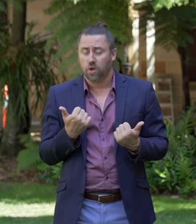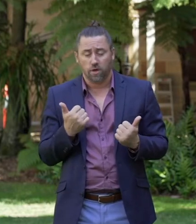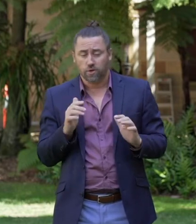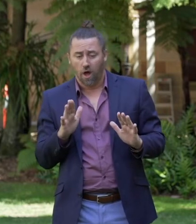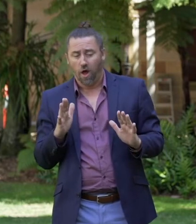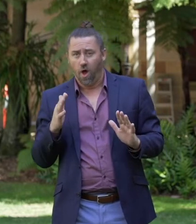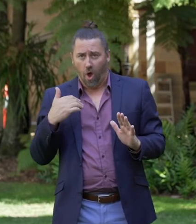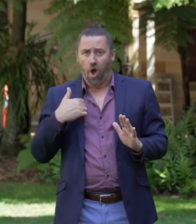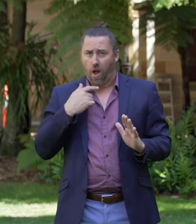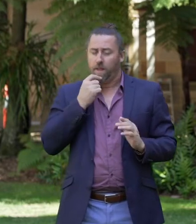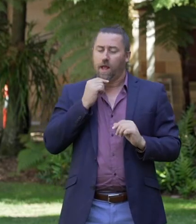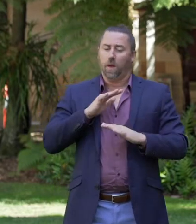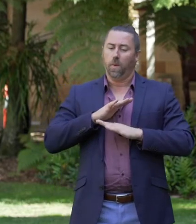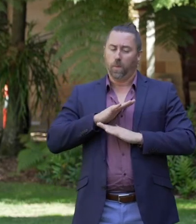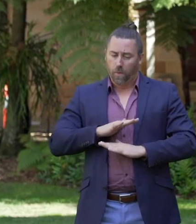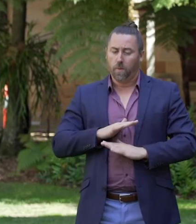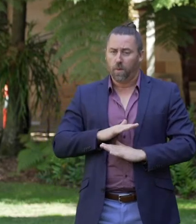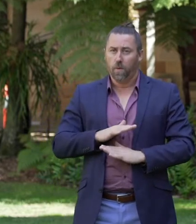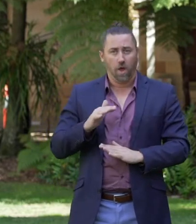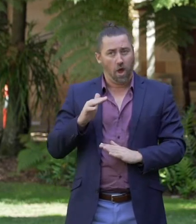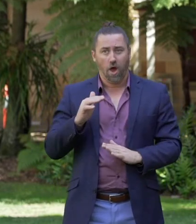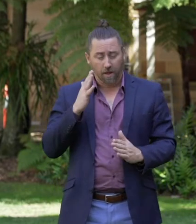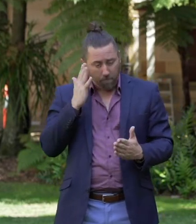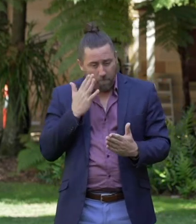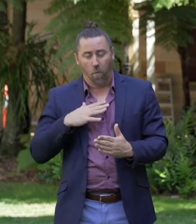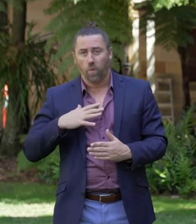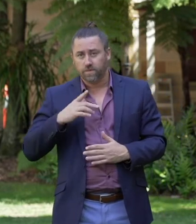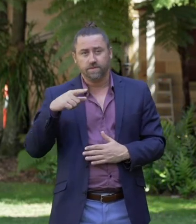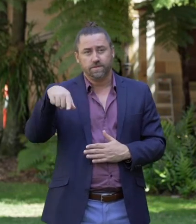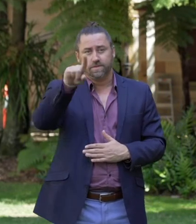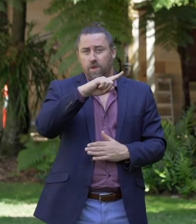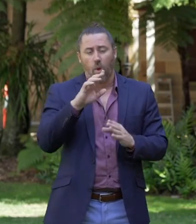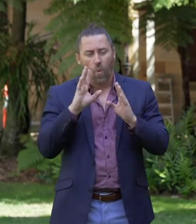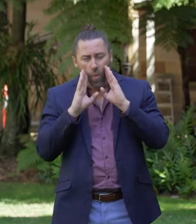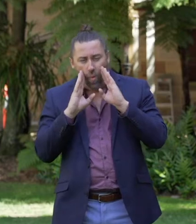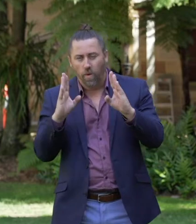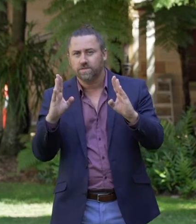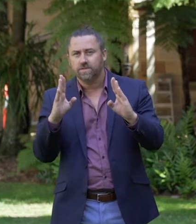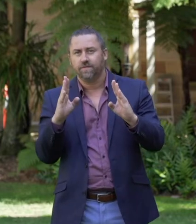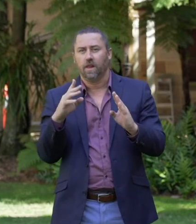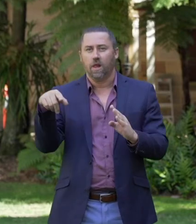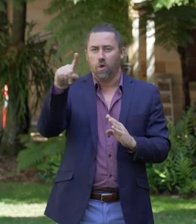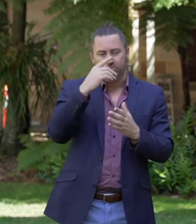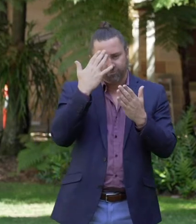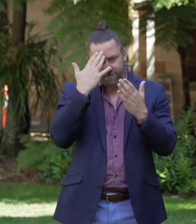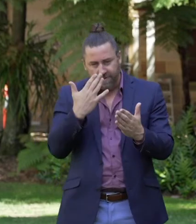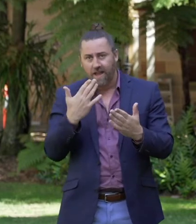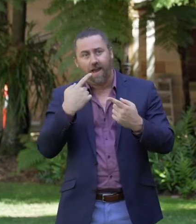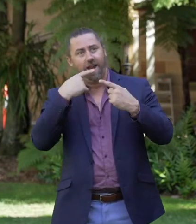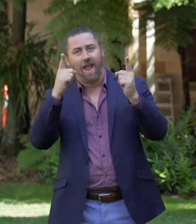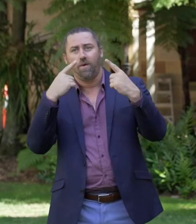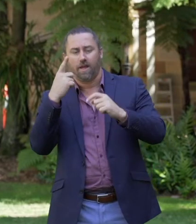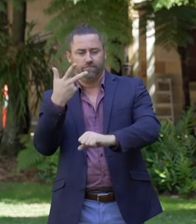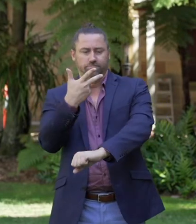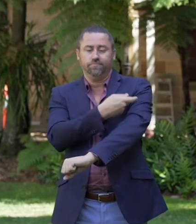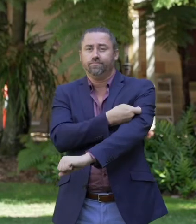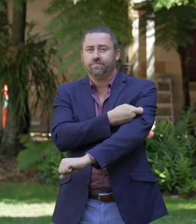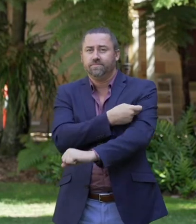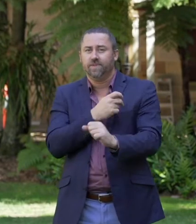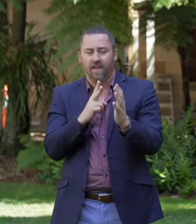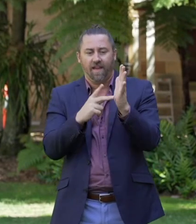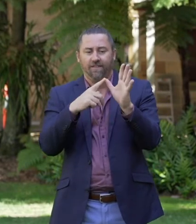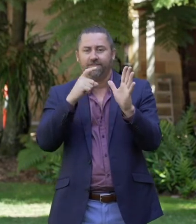no doubt whatsoever that this is due to the wide-scale vaccination. Some of our epidemiologists have been doing